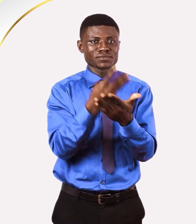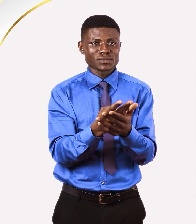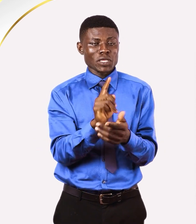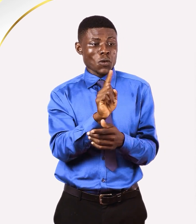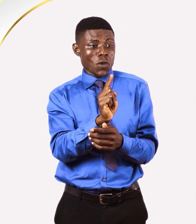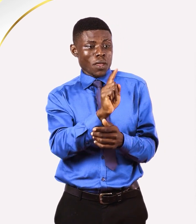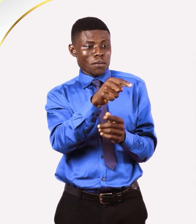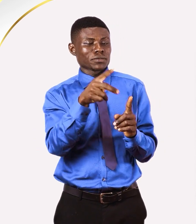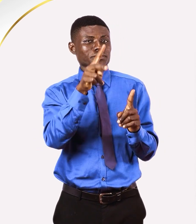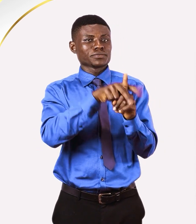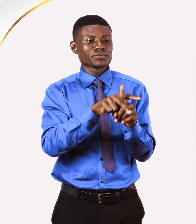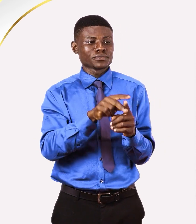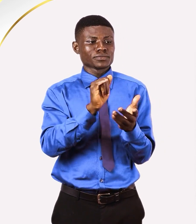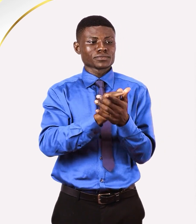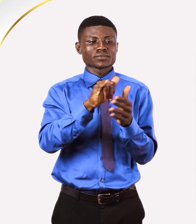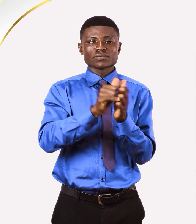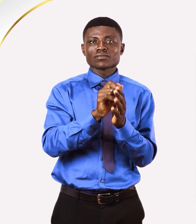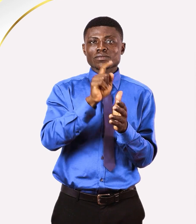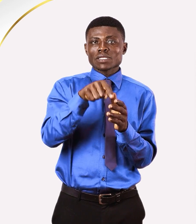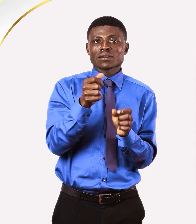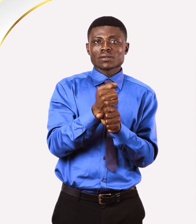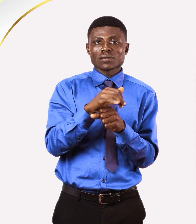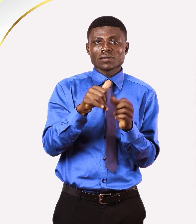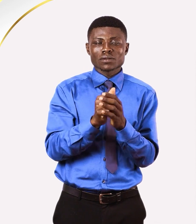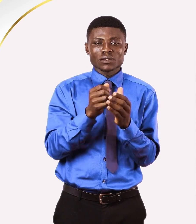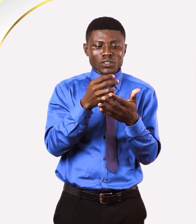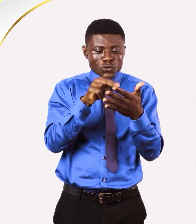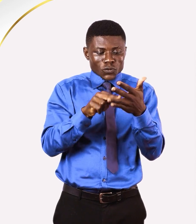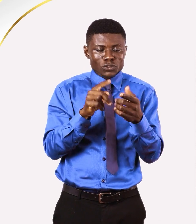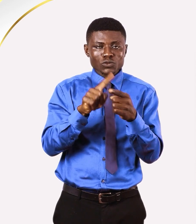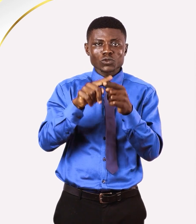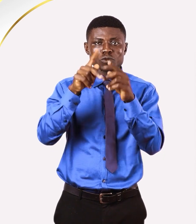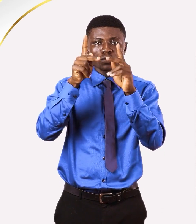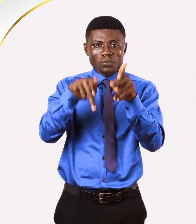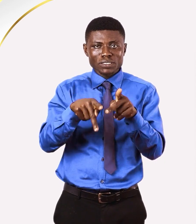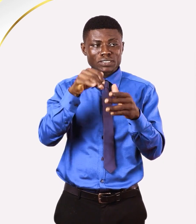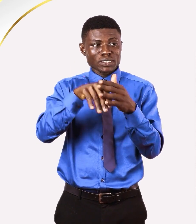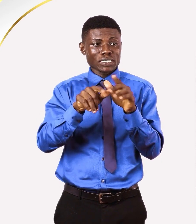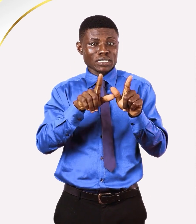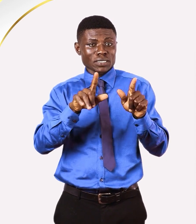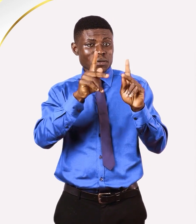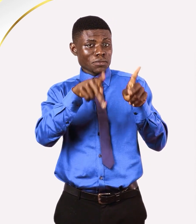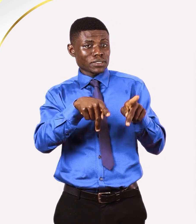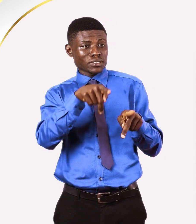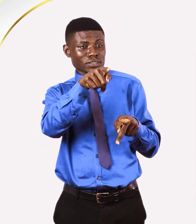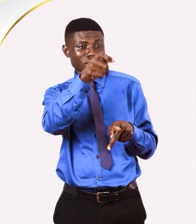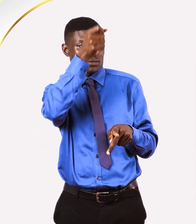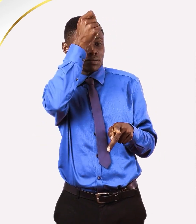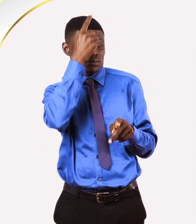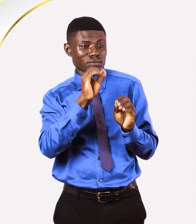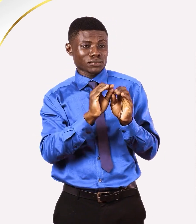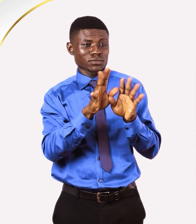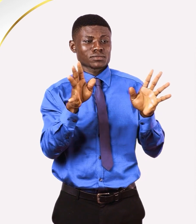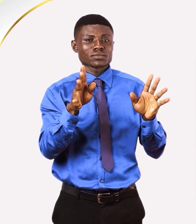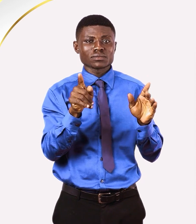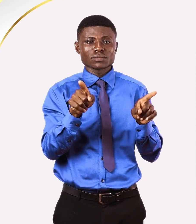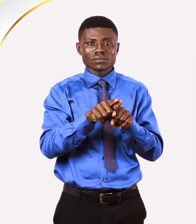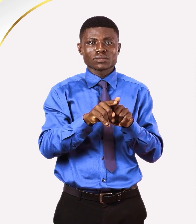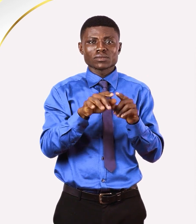of witness. Where applicable, this request was read to the applicant in the language the